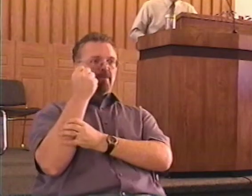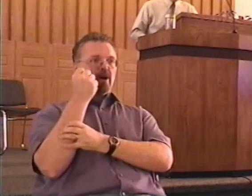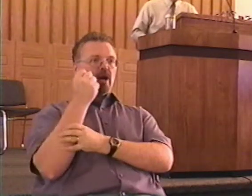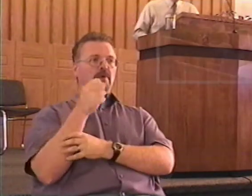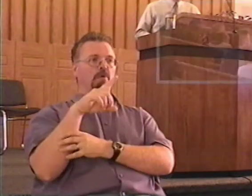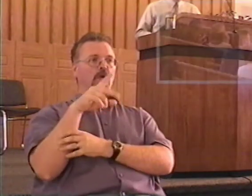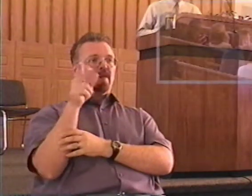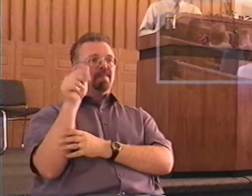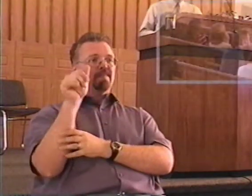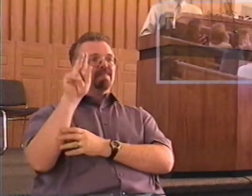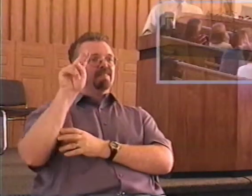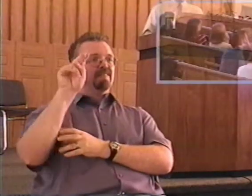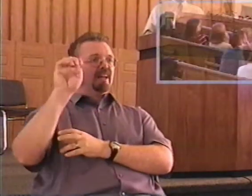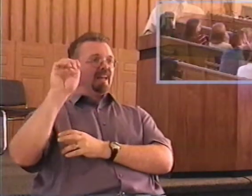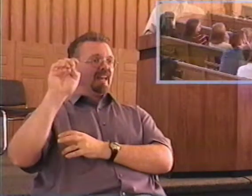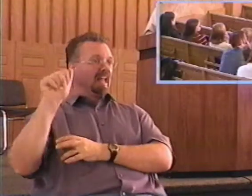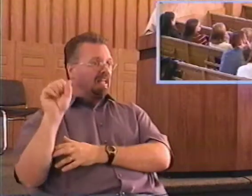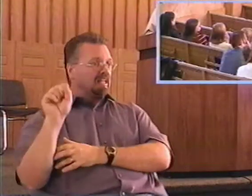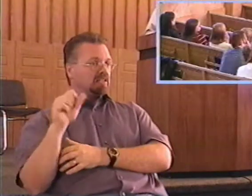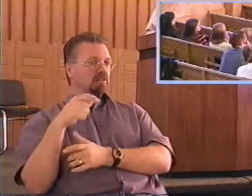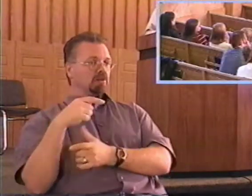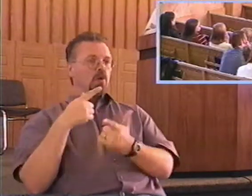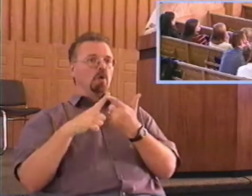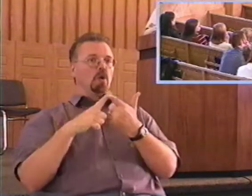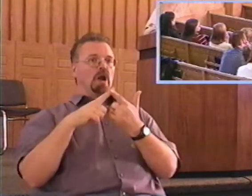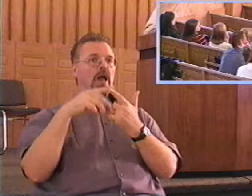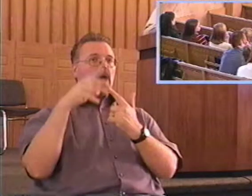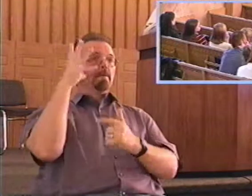Phineas, a Moses.